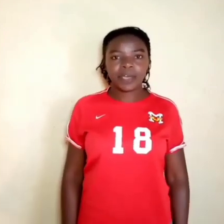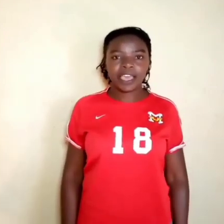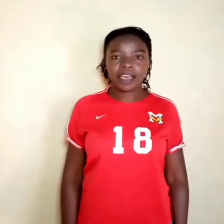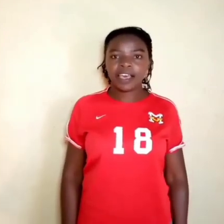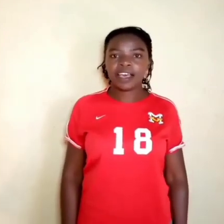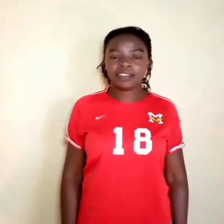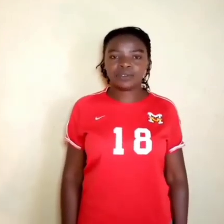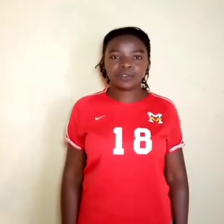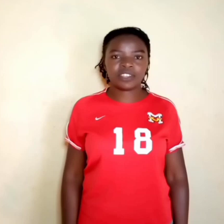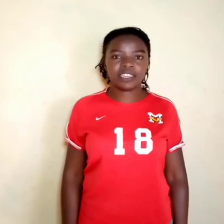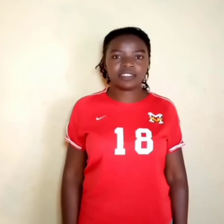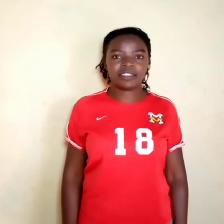Where has 2 sides.